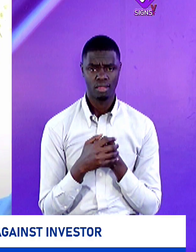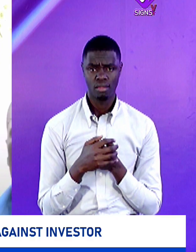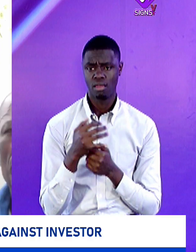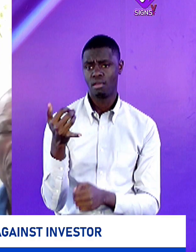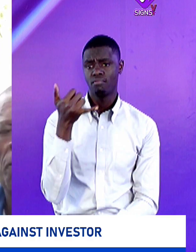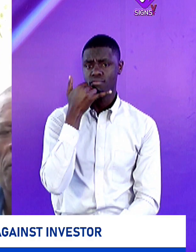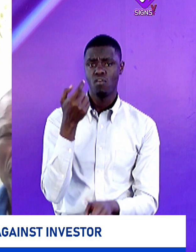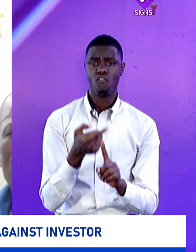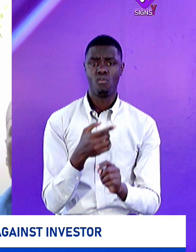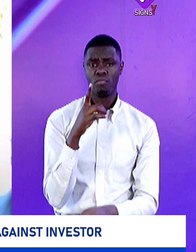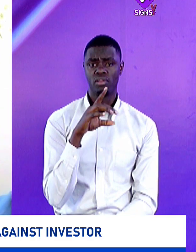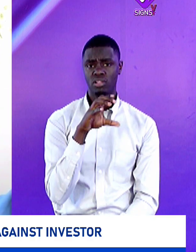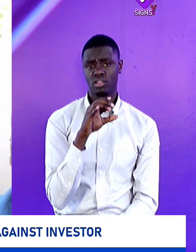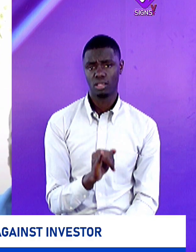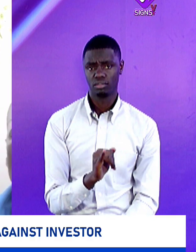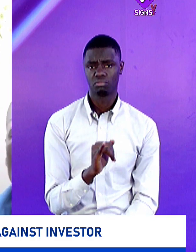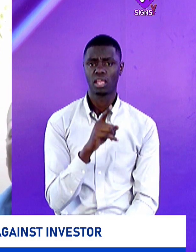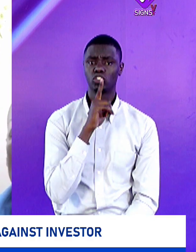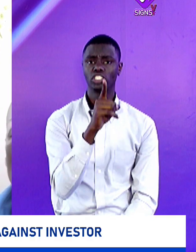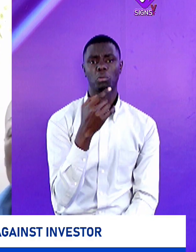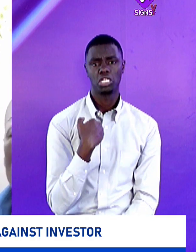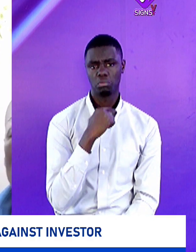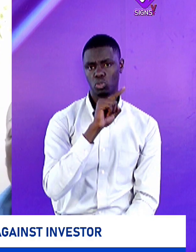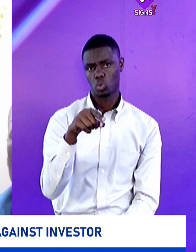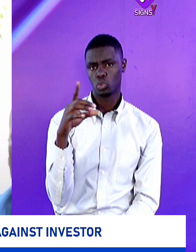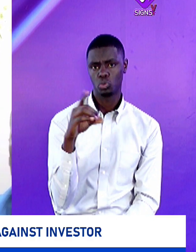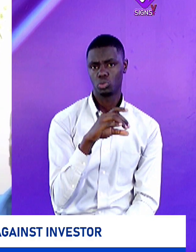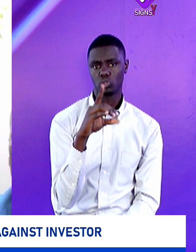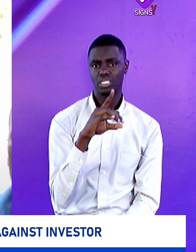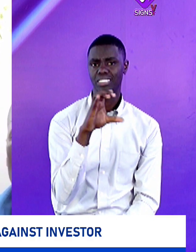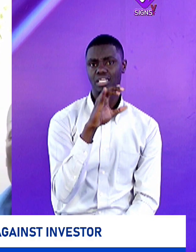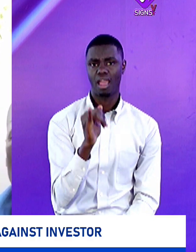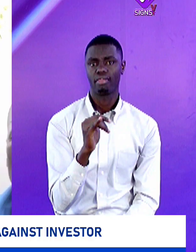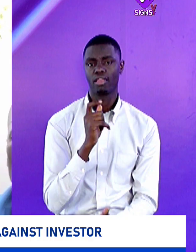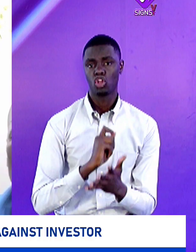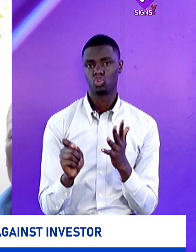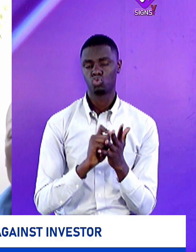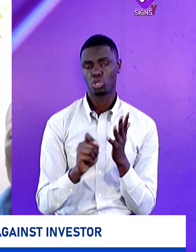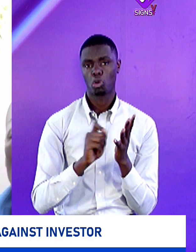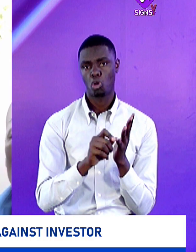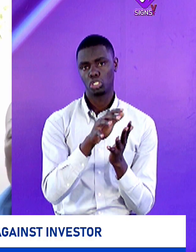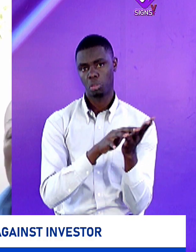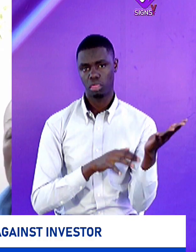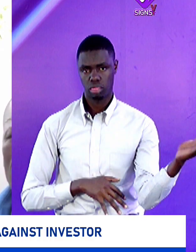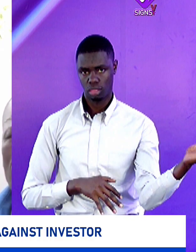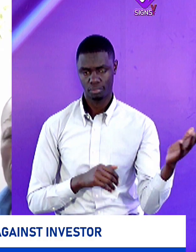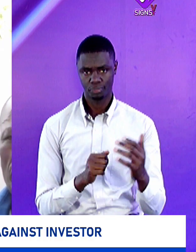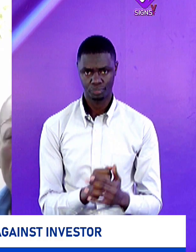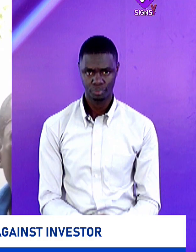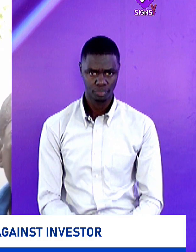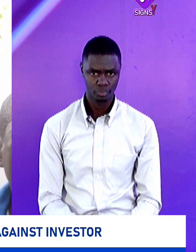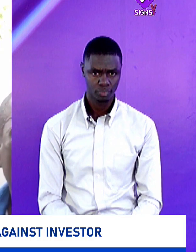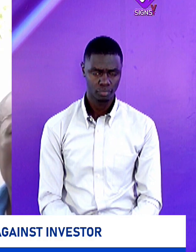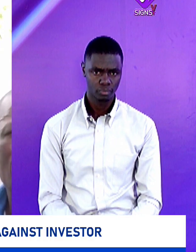from the DCI summoning me to record some statement